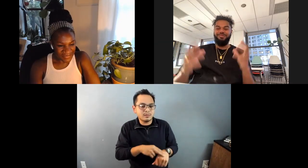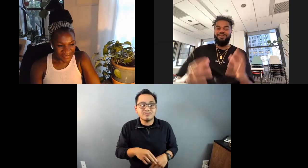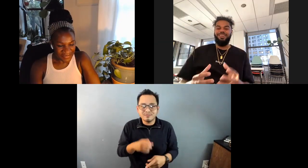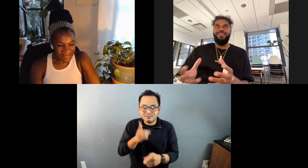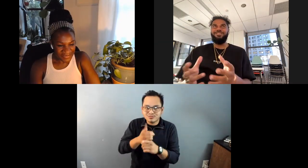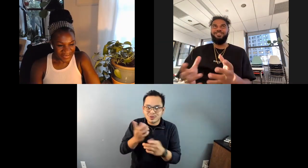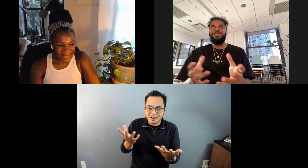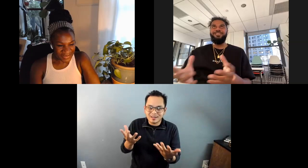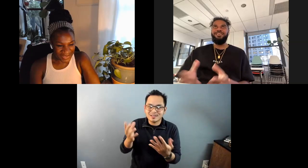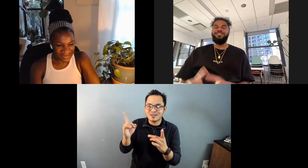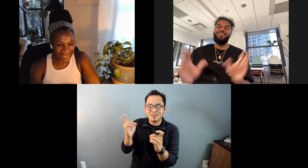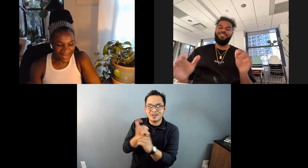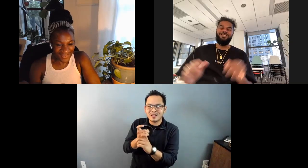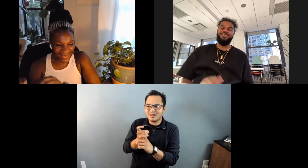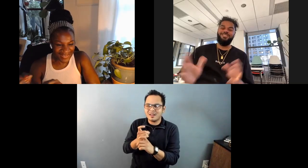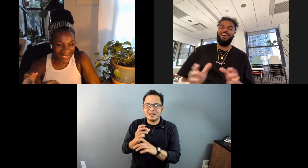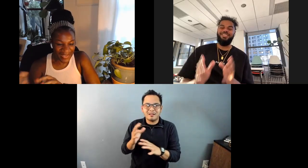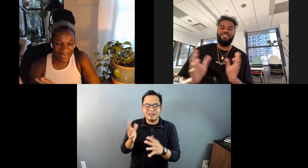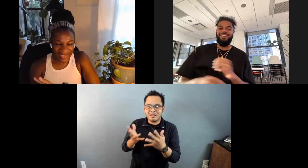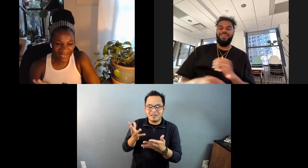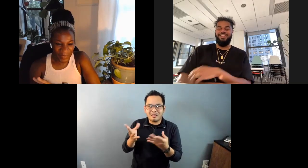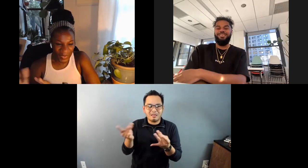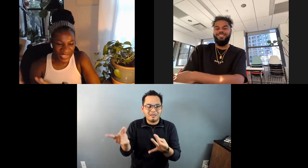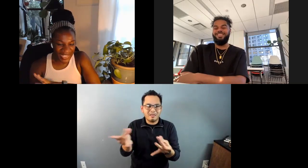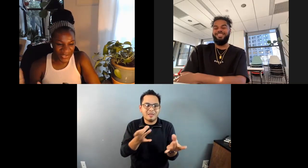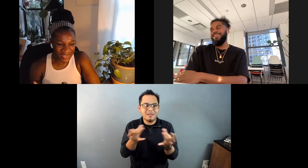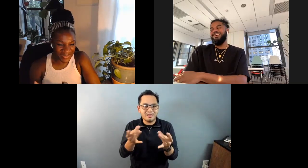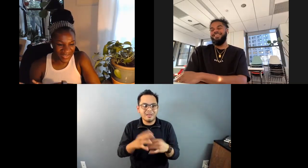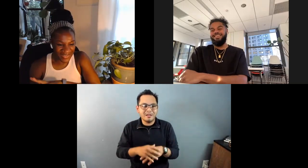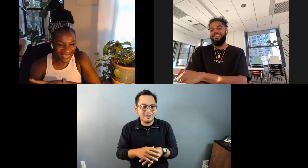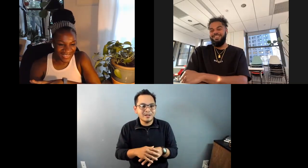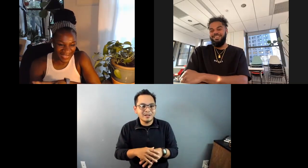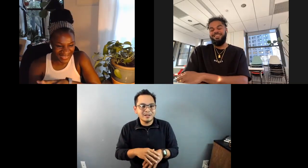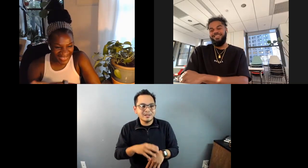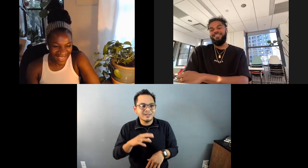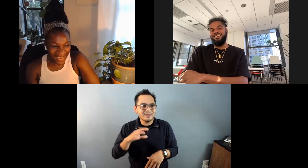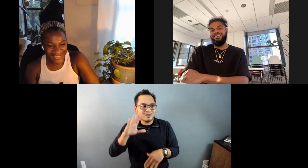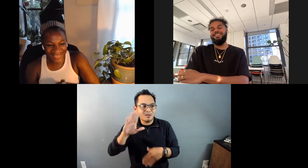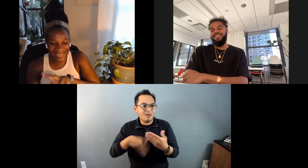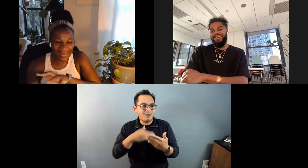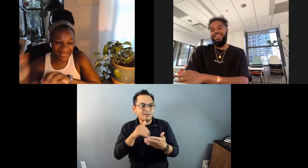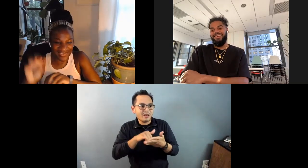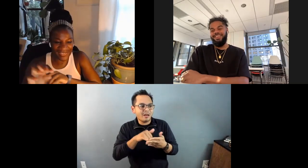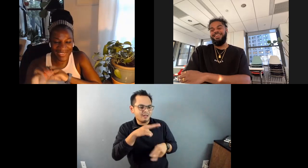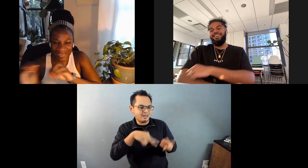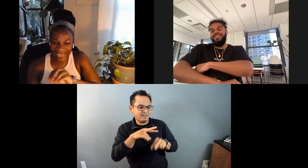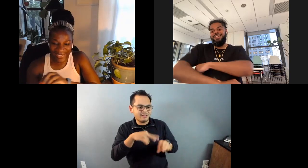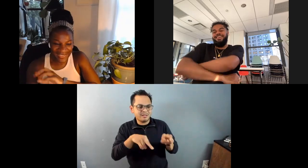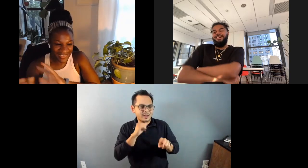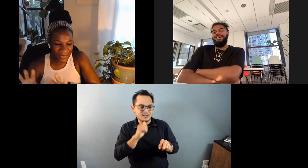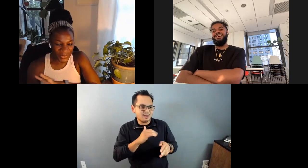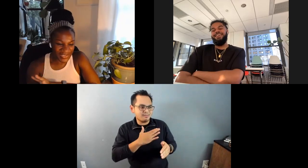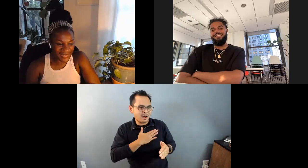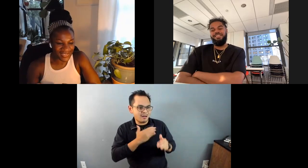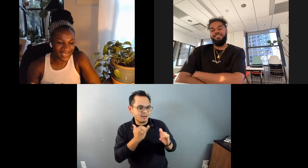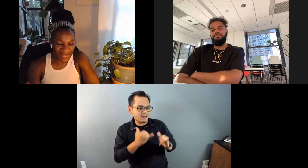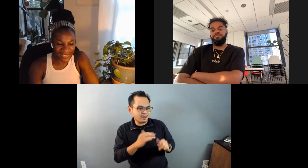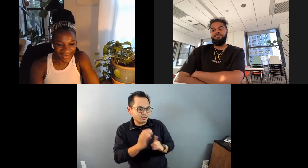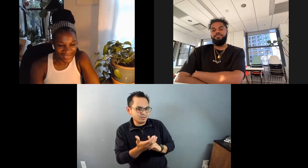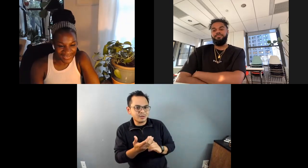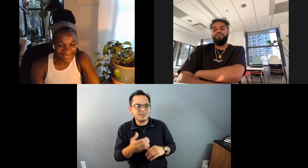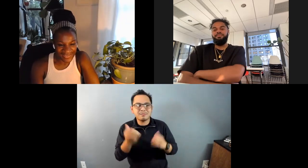as a teenager. And that was where I kind of like saw that, okay, there are other cultures outside of Queens or